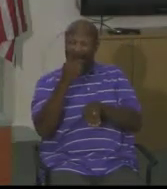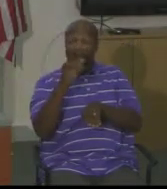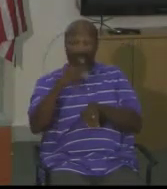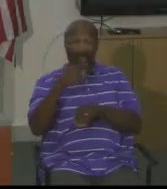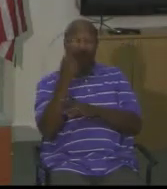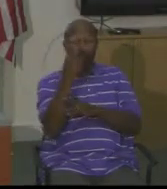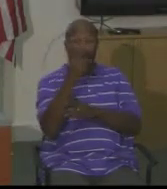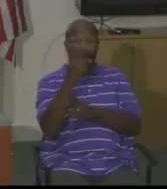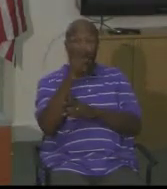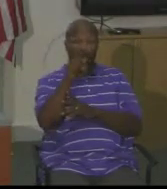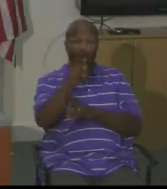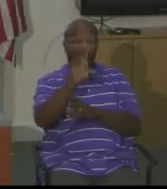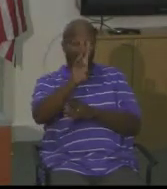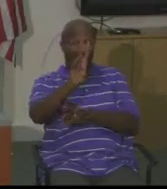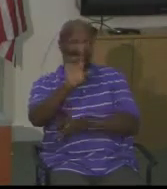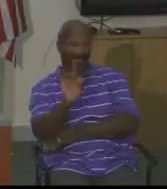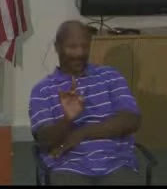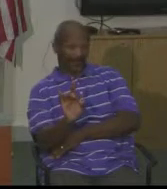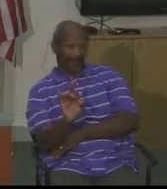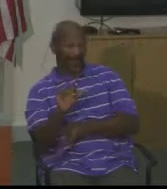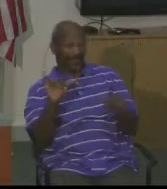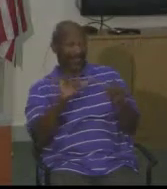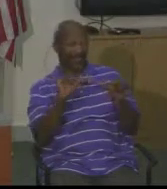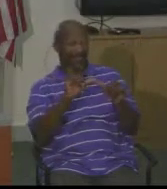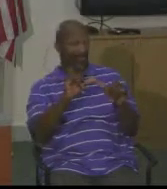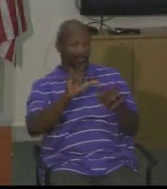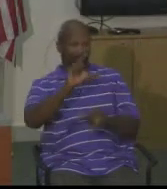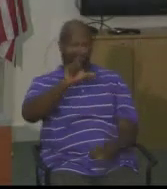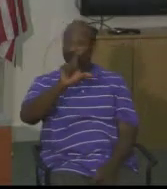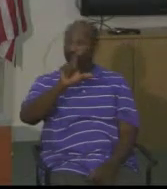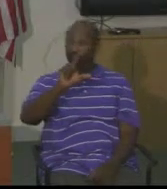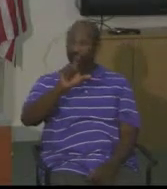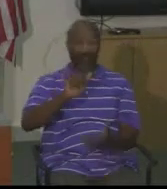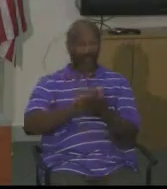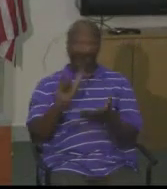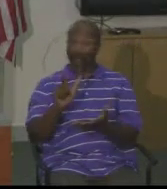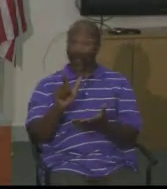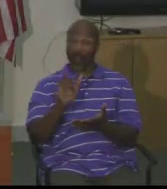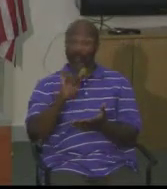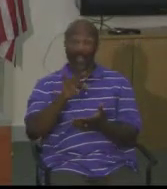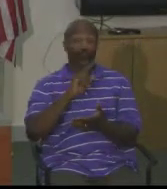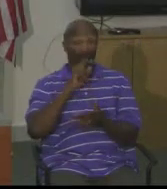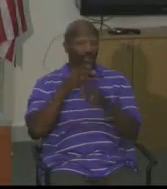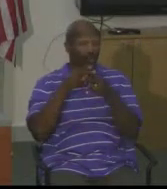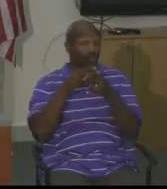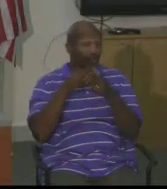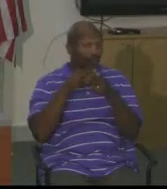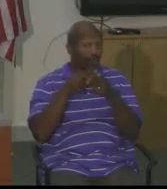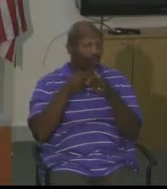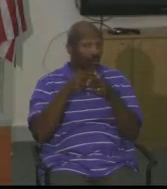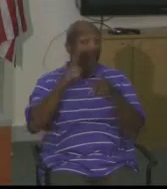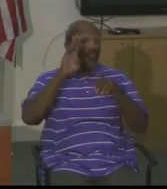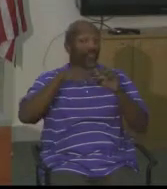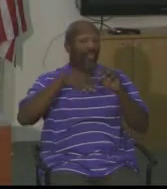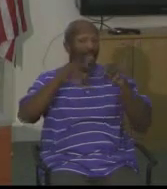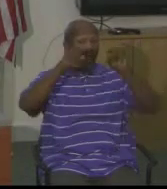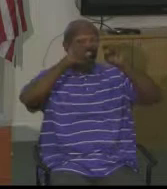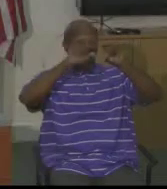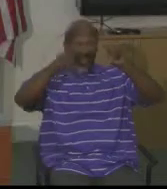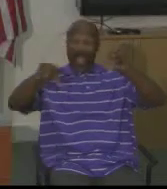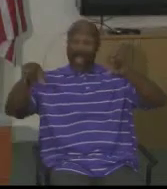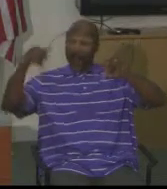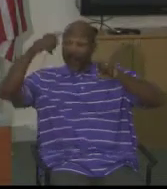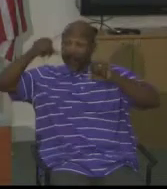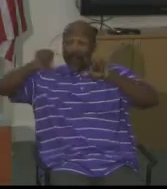is 1.78 inches tall. It's actually shorter than that